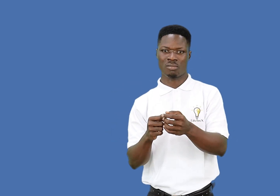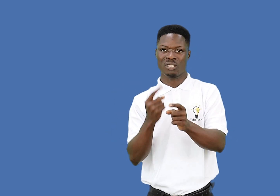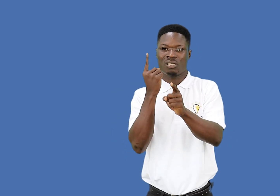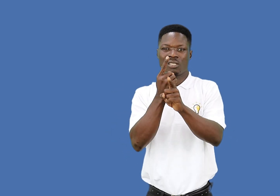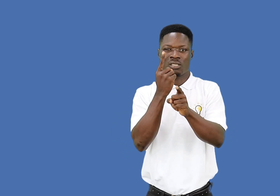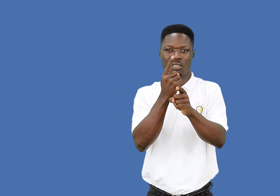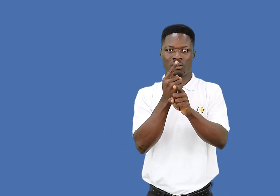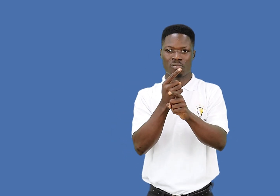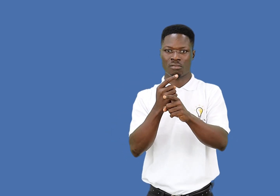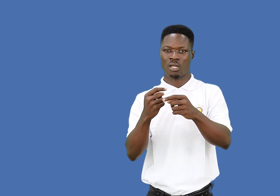the